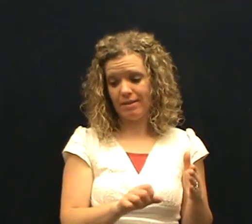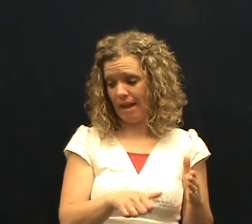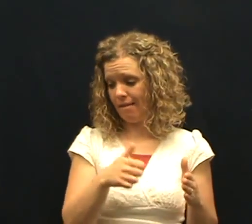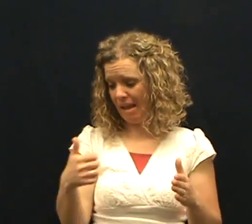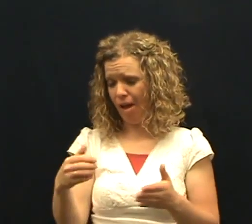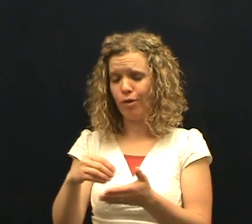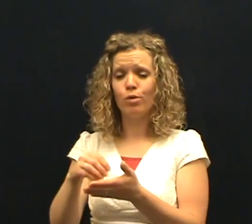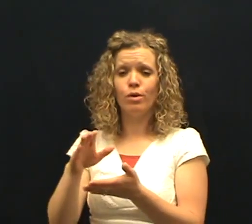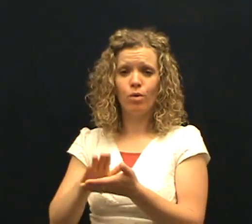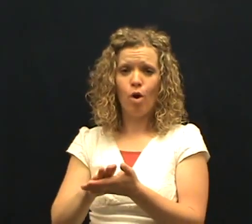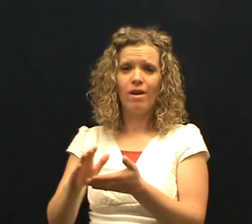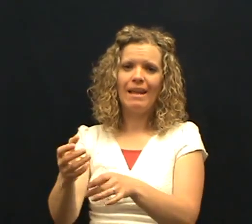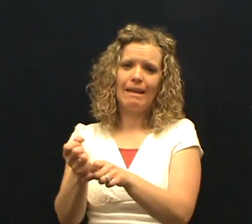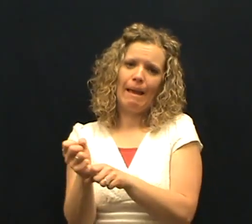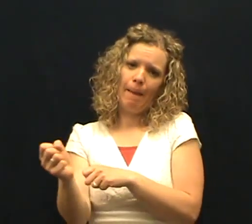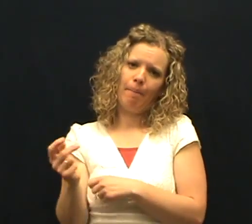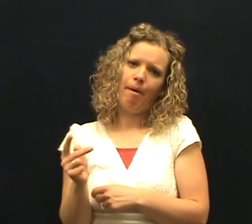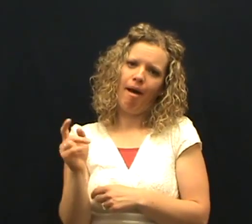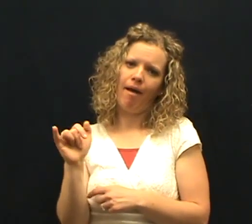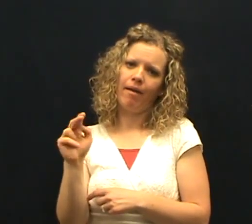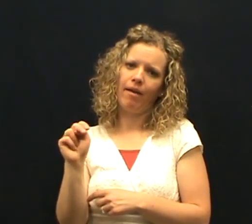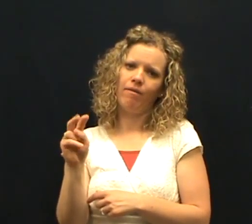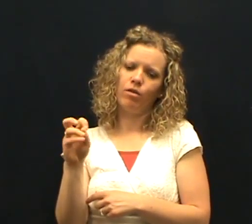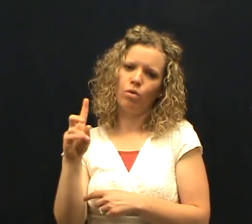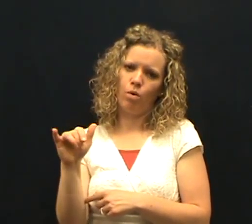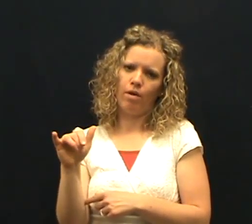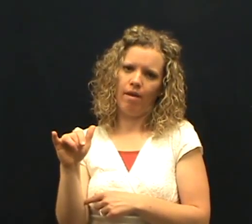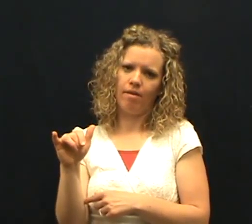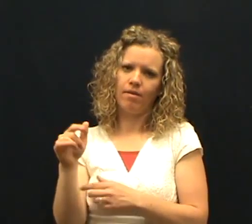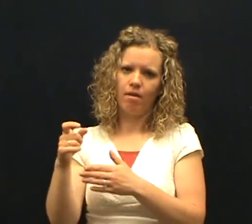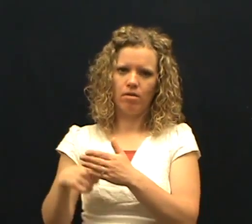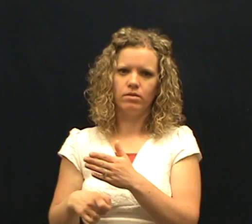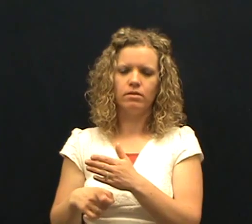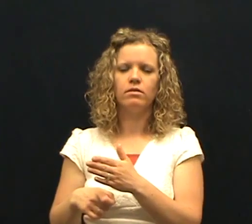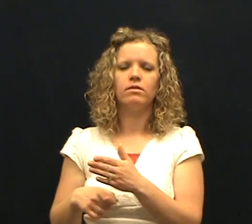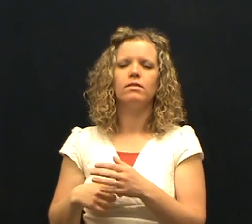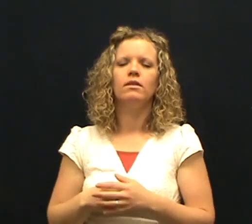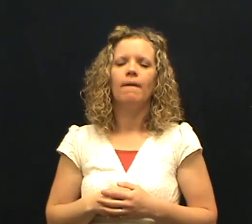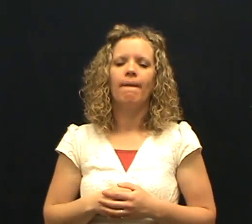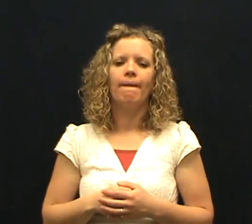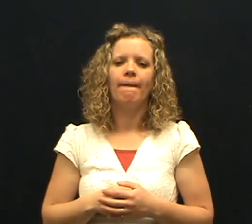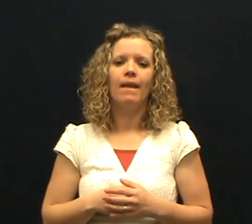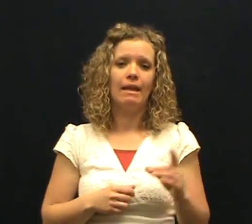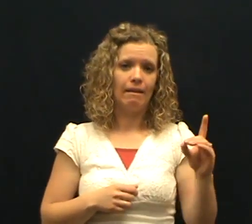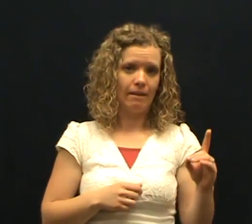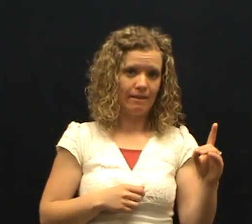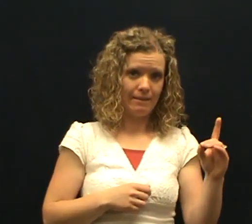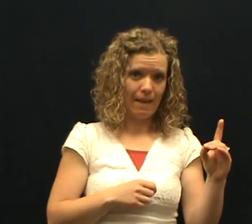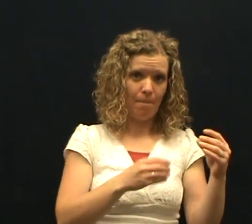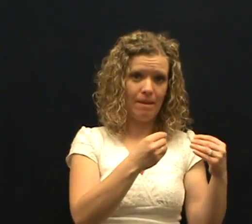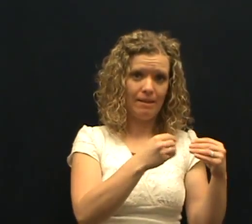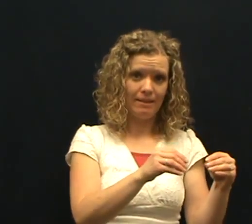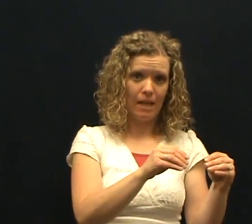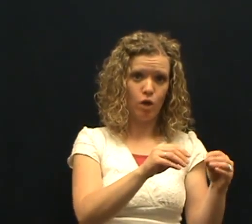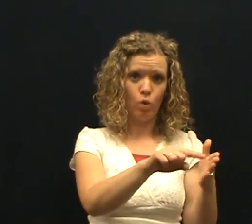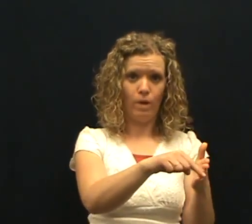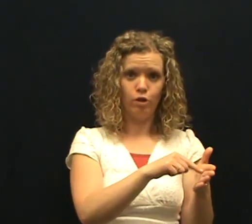inventory return, where we use the inventory cost. So we debit sales returns and allowances, which